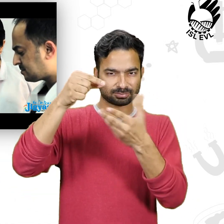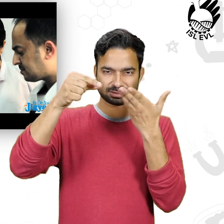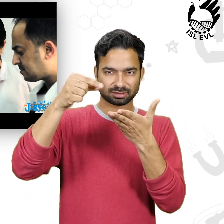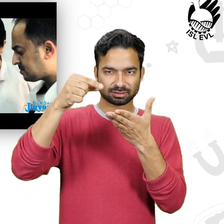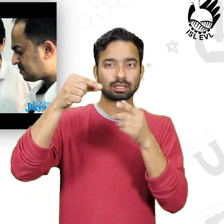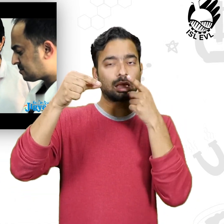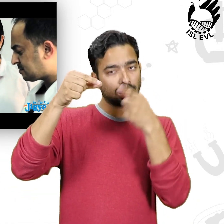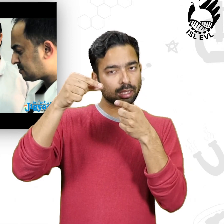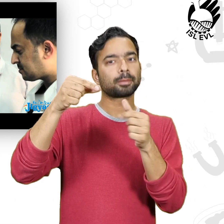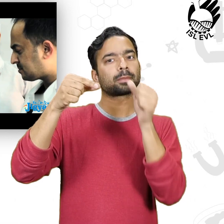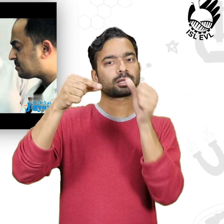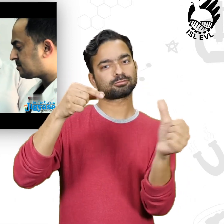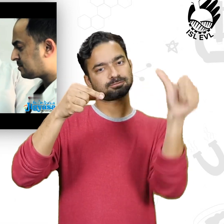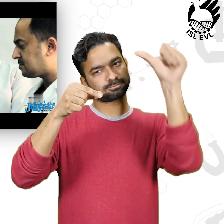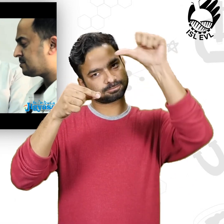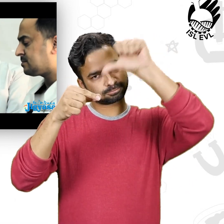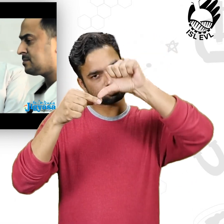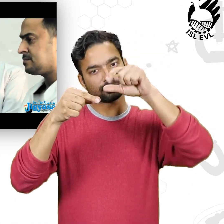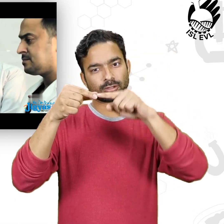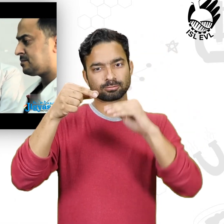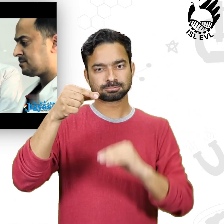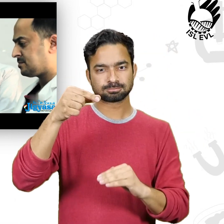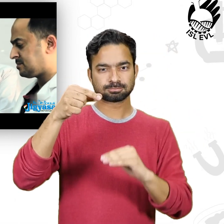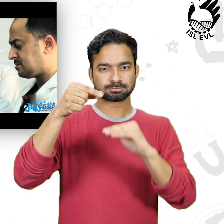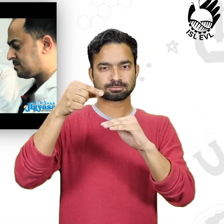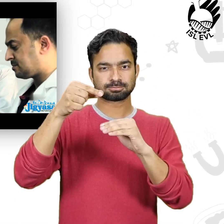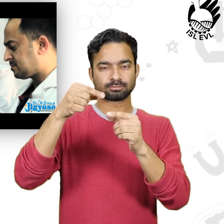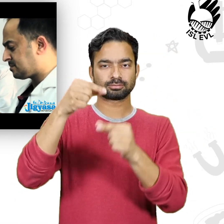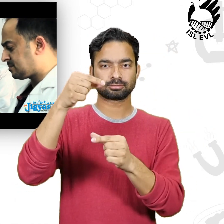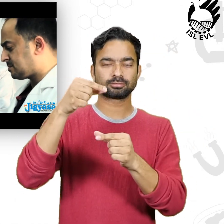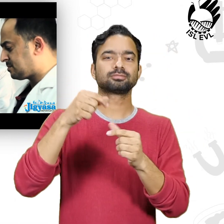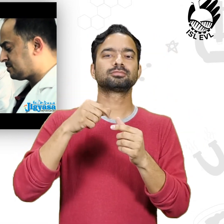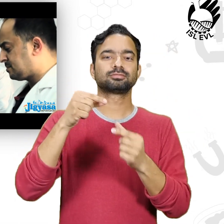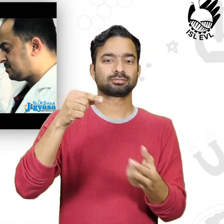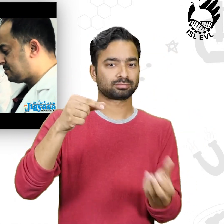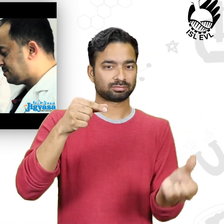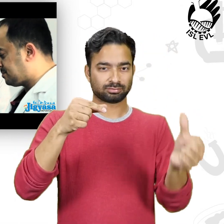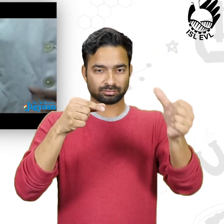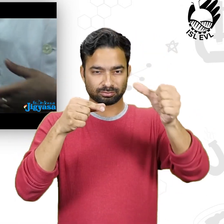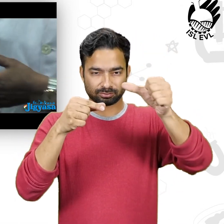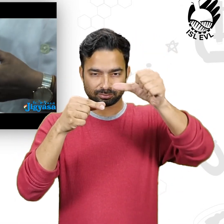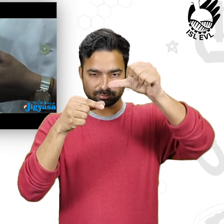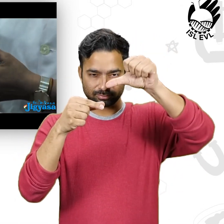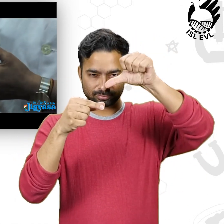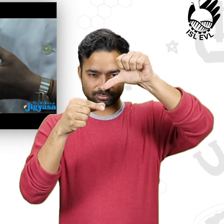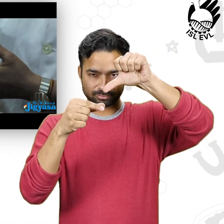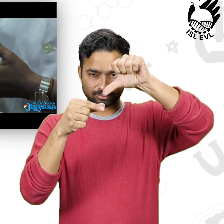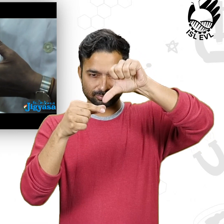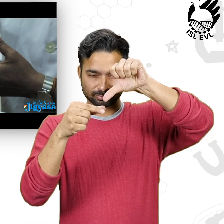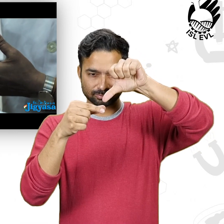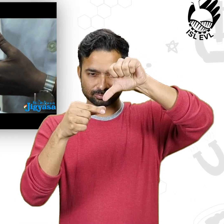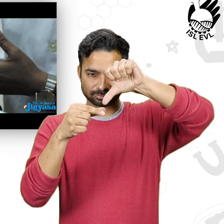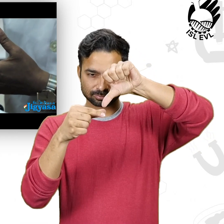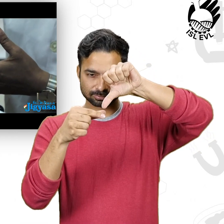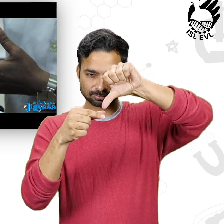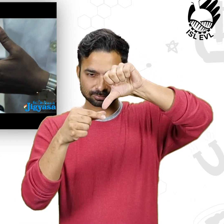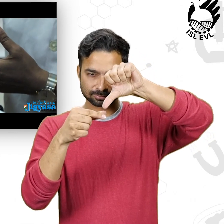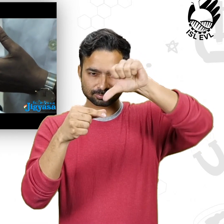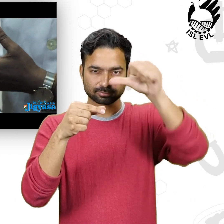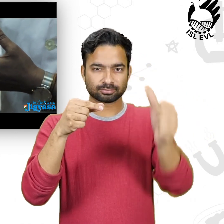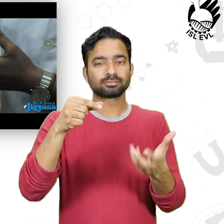the sample tube. We are going to fill our sample in the sample tube. The sample will be